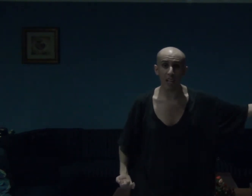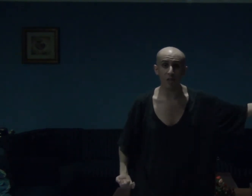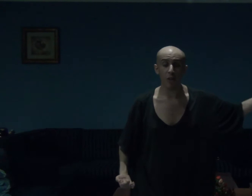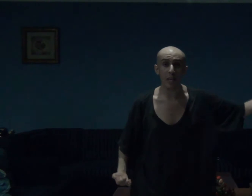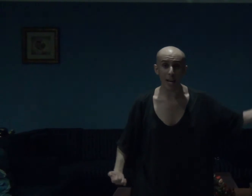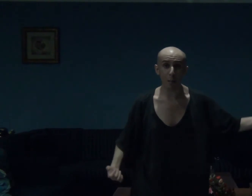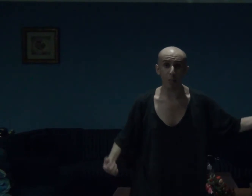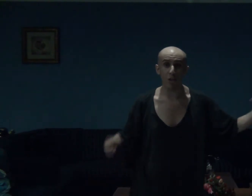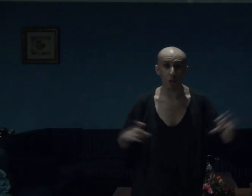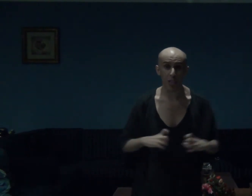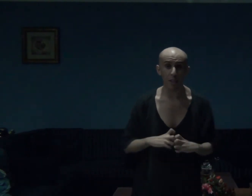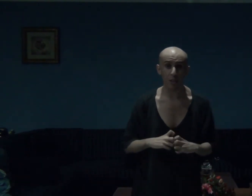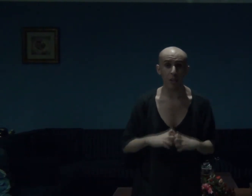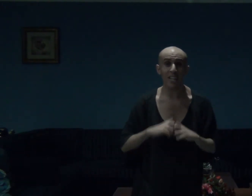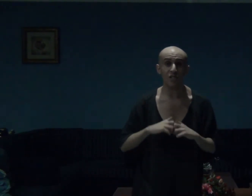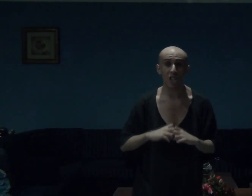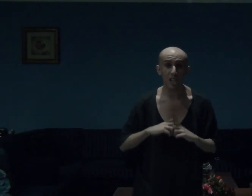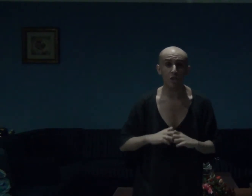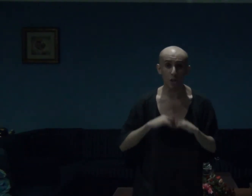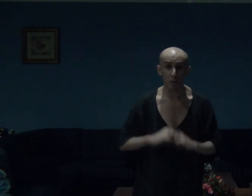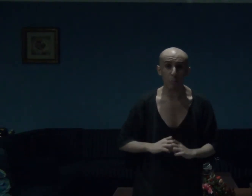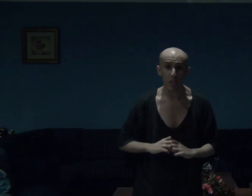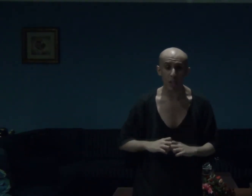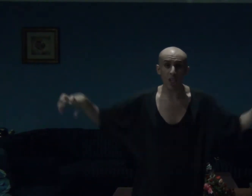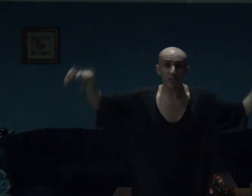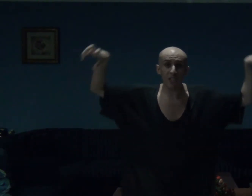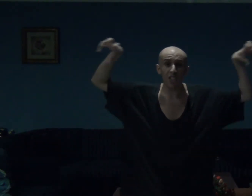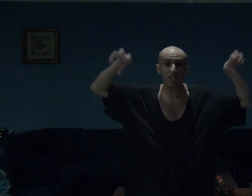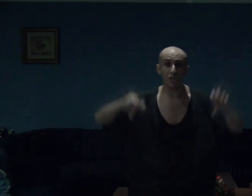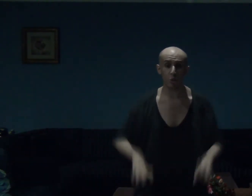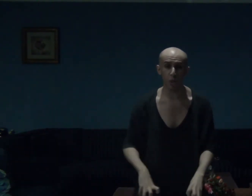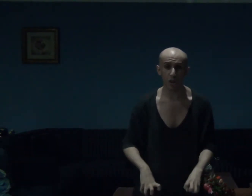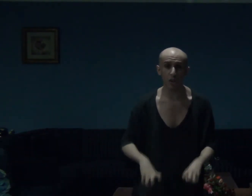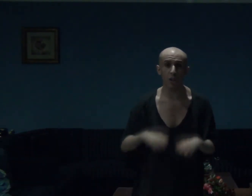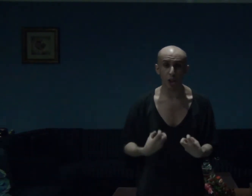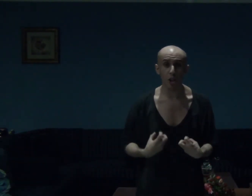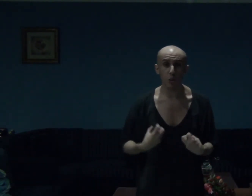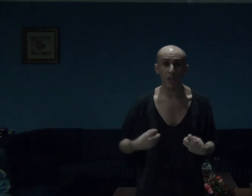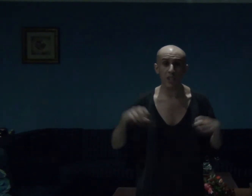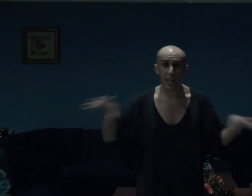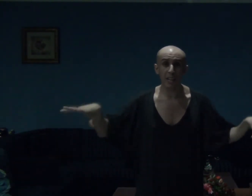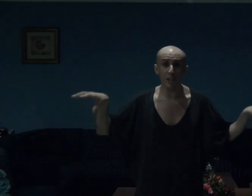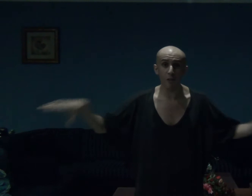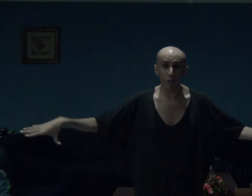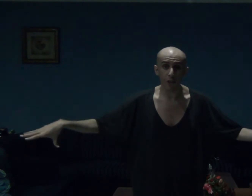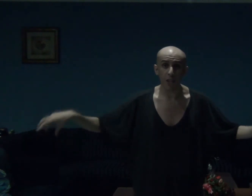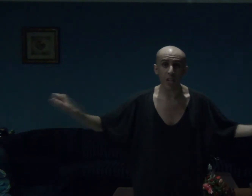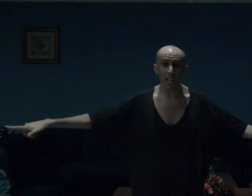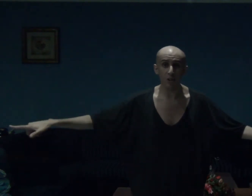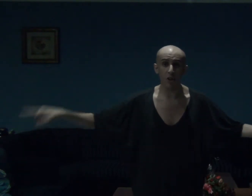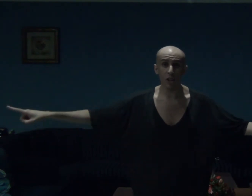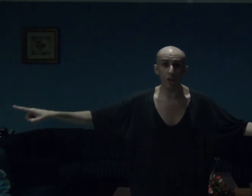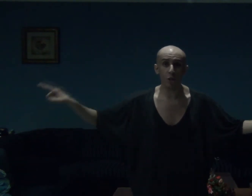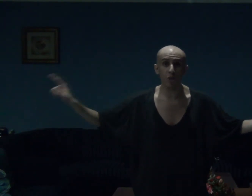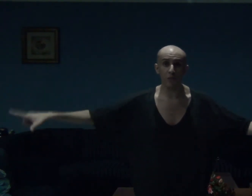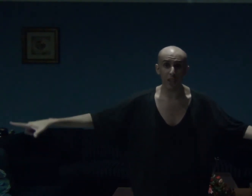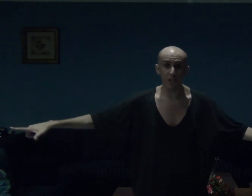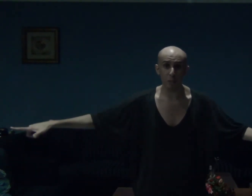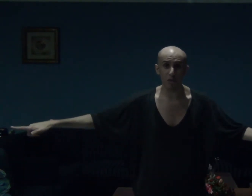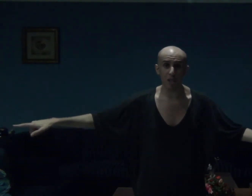and be happy together as kids should be. Even in this world, children can live free and learn to defend